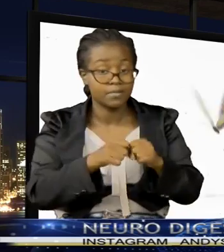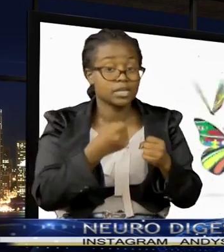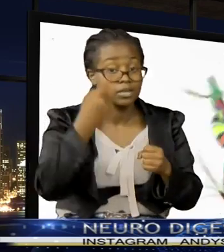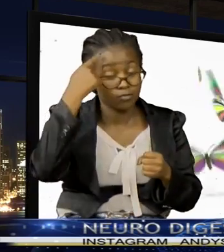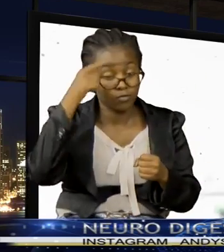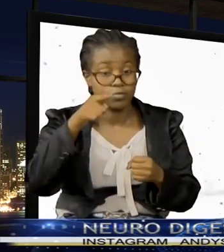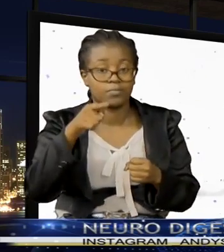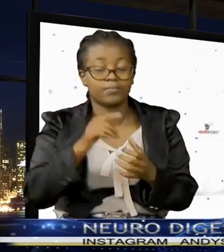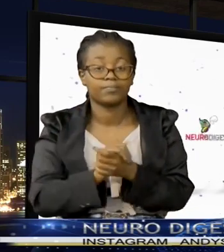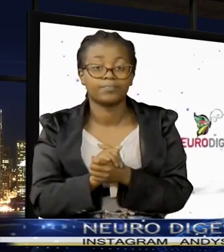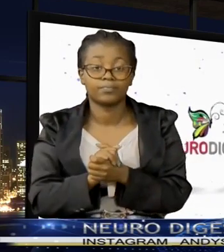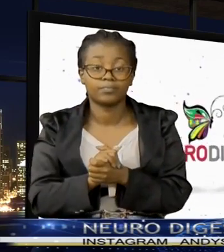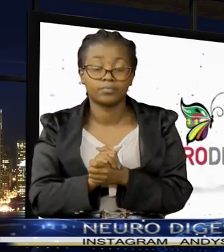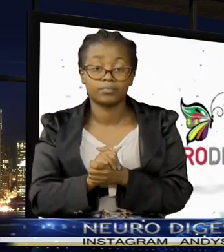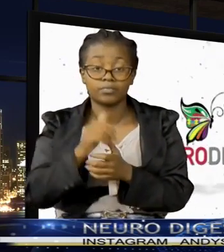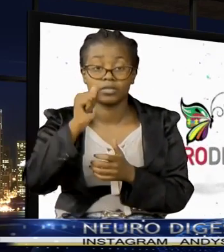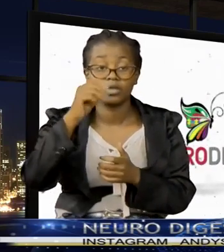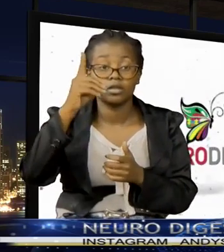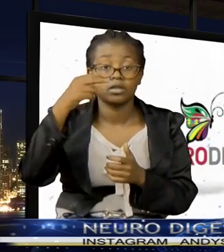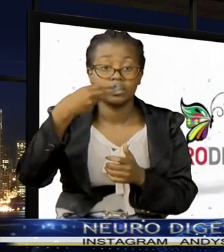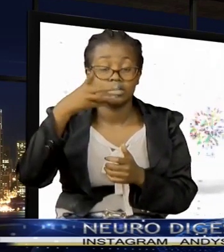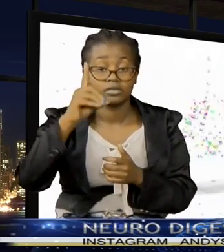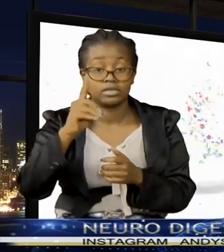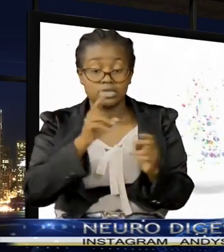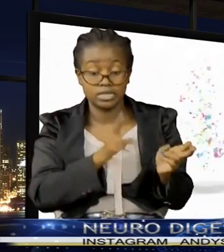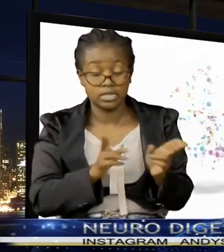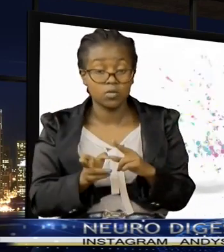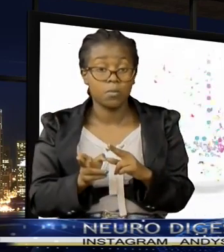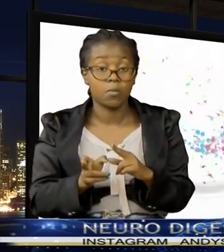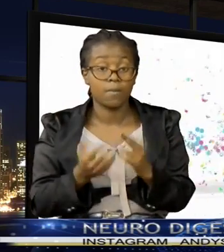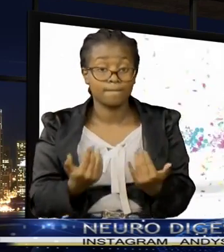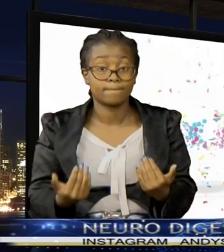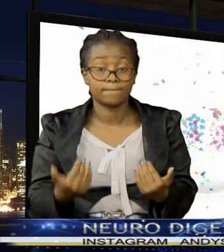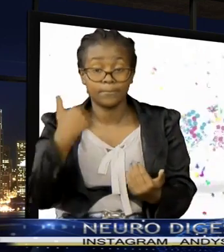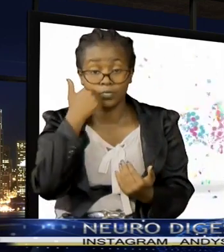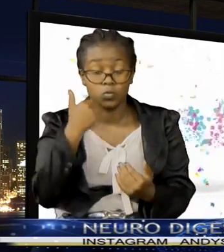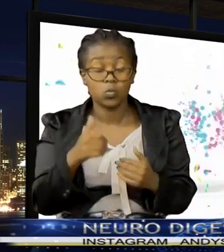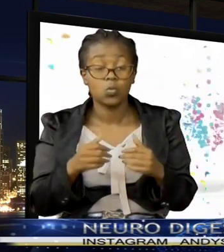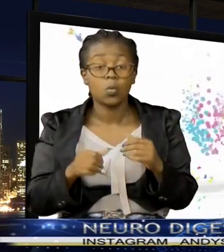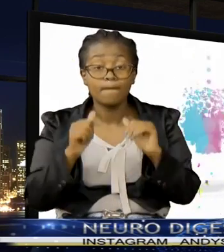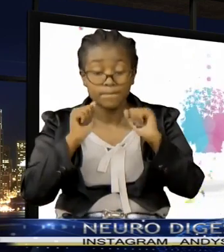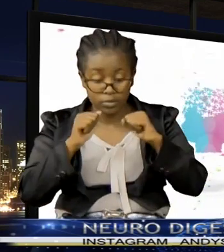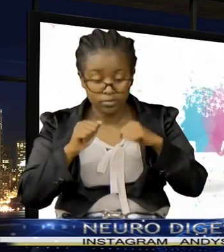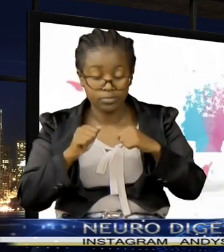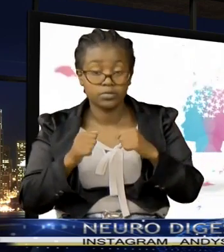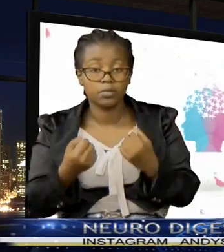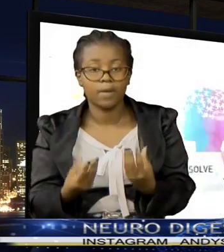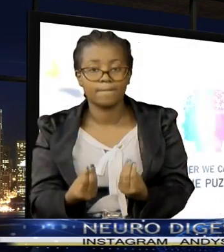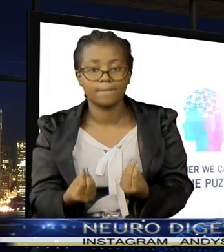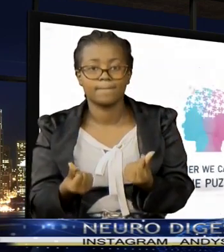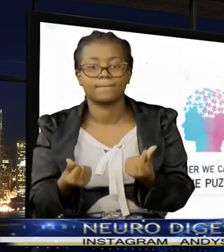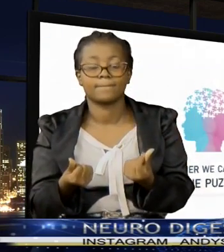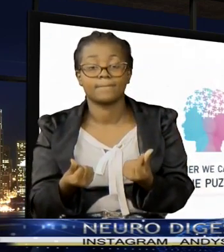you scientifically. ADHD is a common childhood illness that can be treated. It is a health